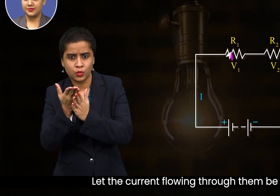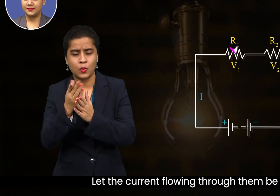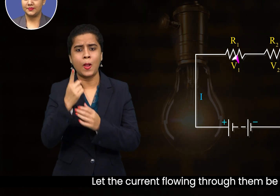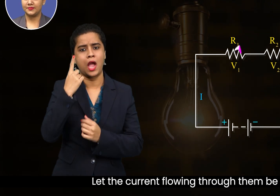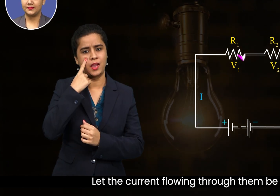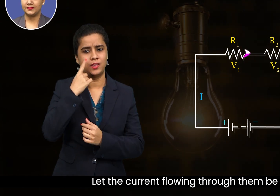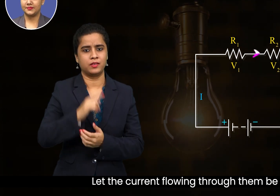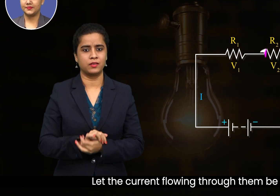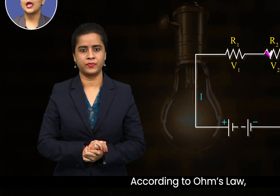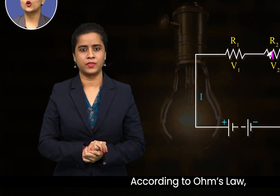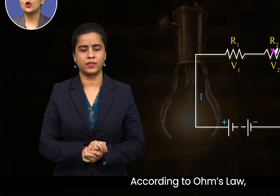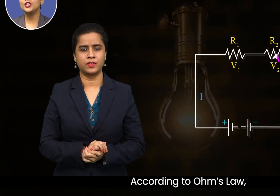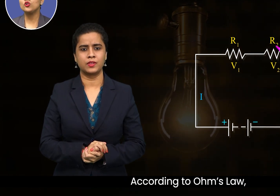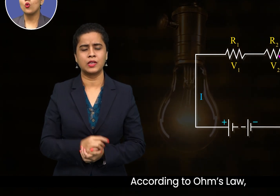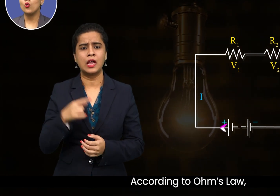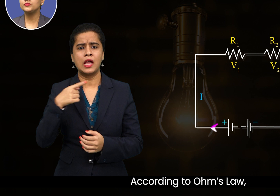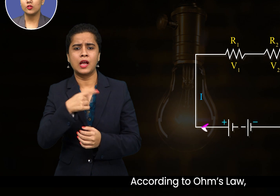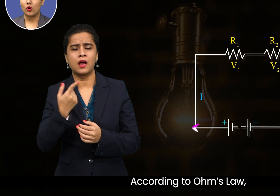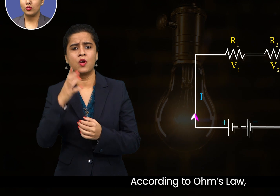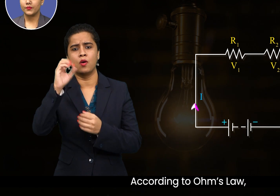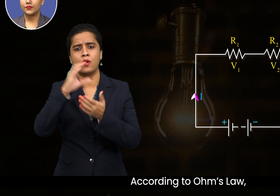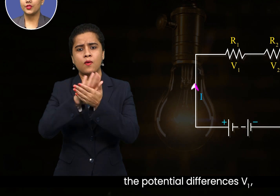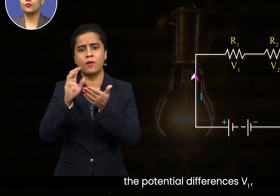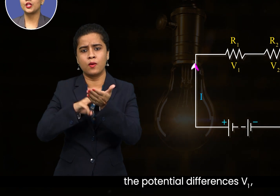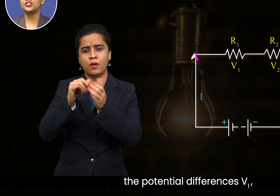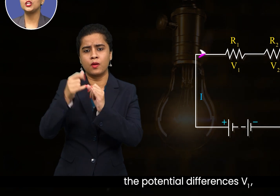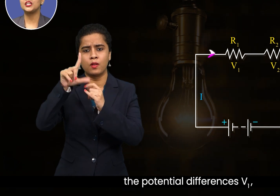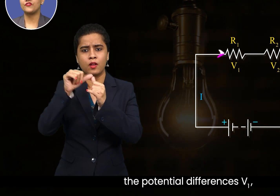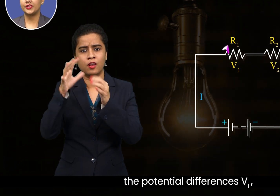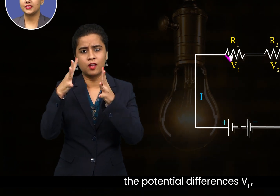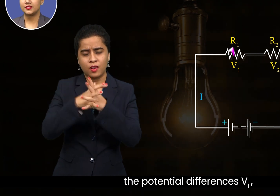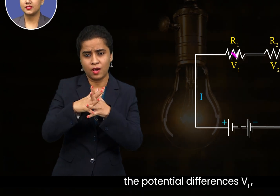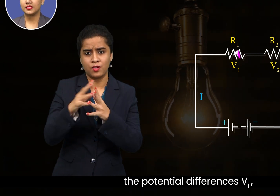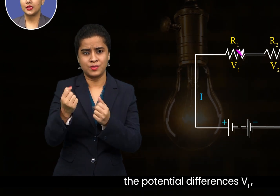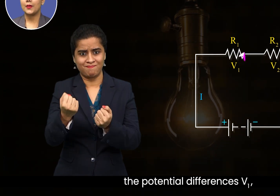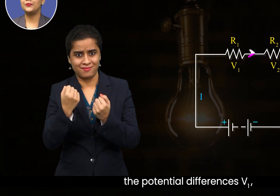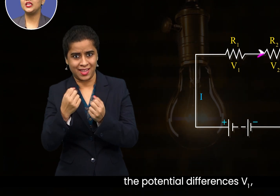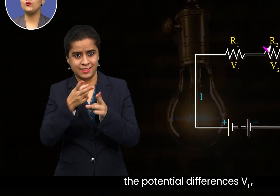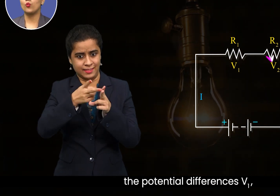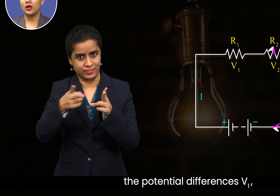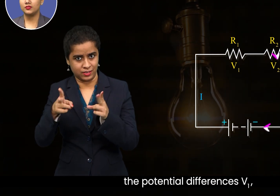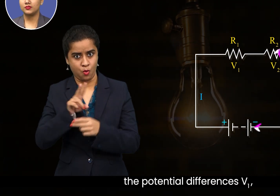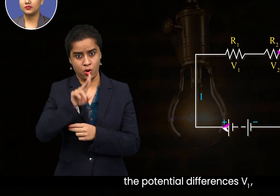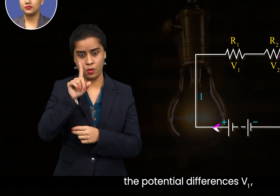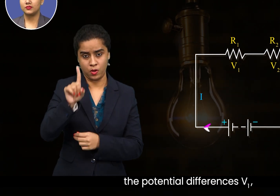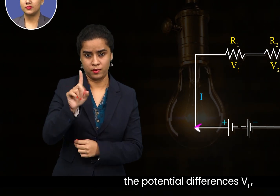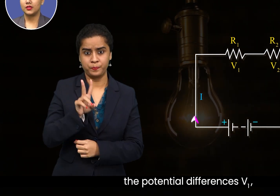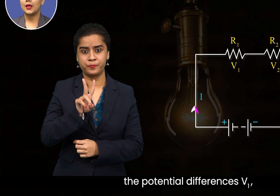I. According to Ohm's law, the potential differences V1,